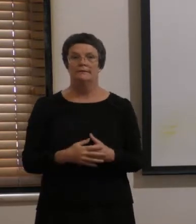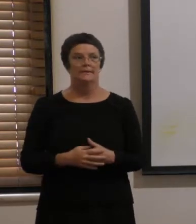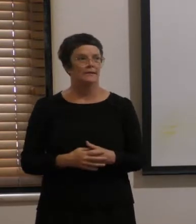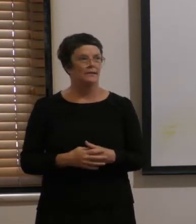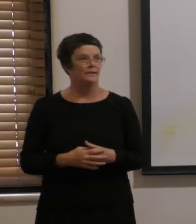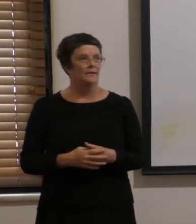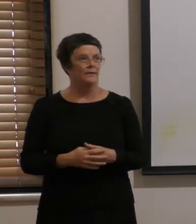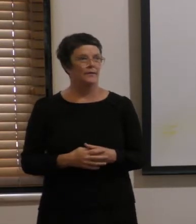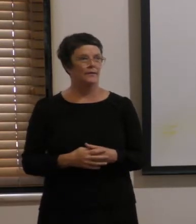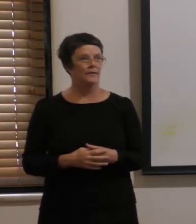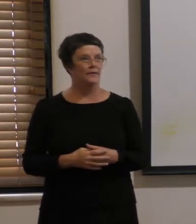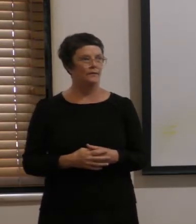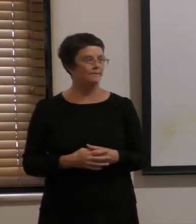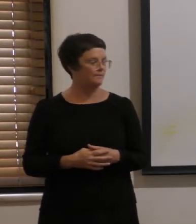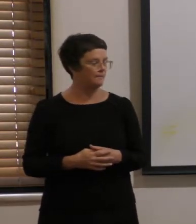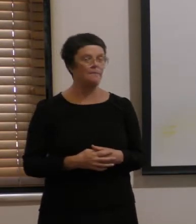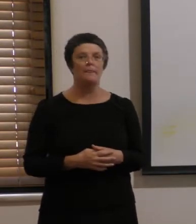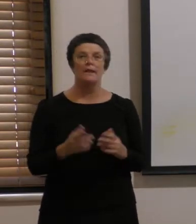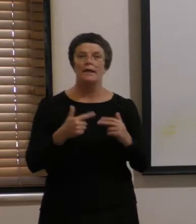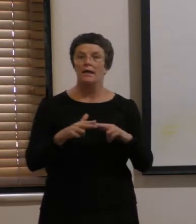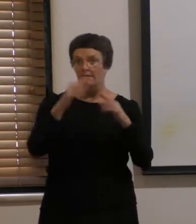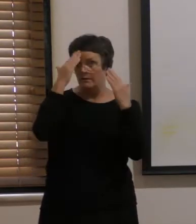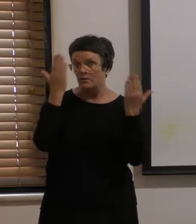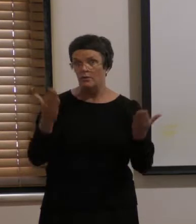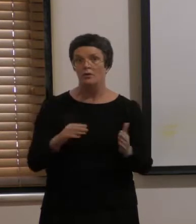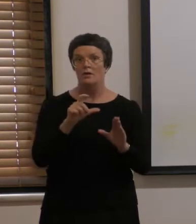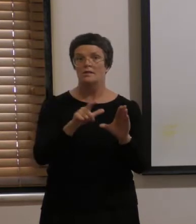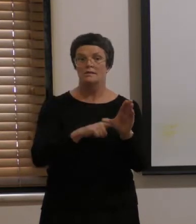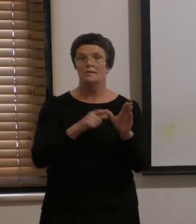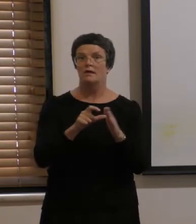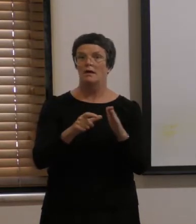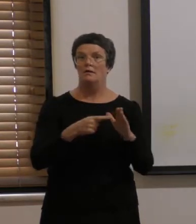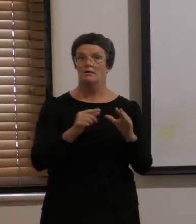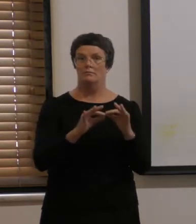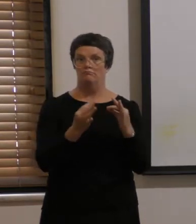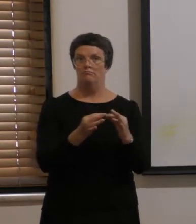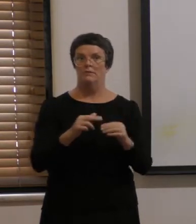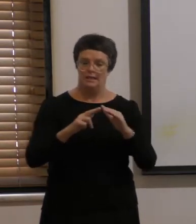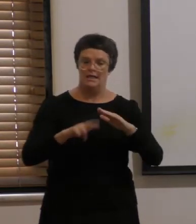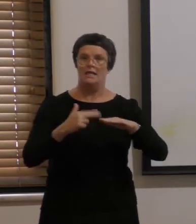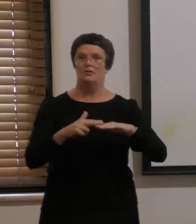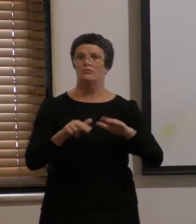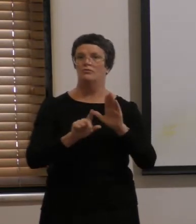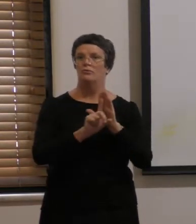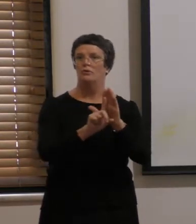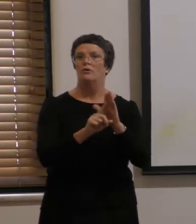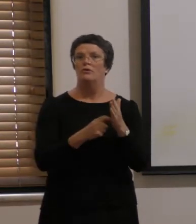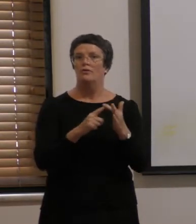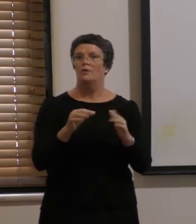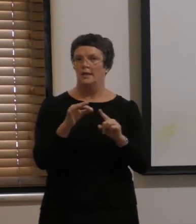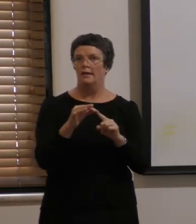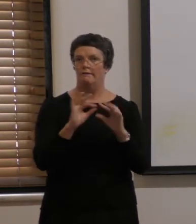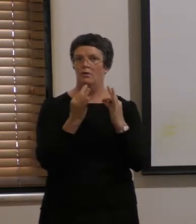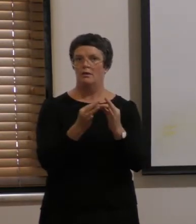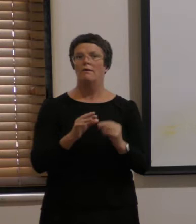yeah. So for those of you who don't know Children and Young People with Disability Australia, we're the national representative persons organisation